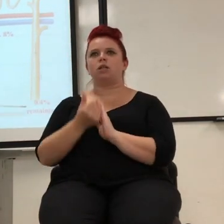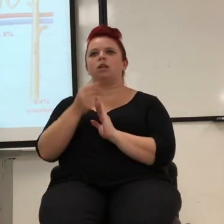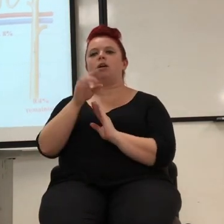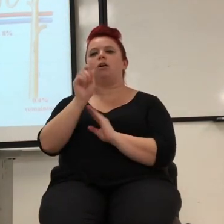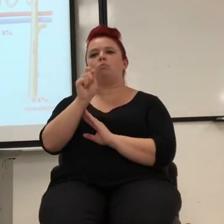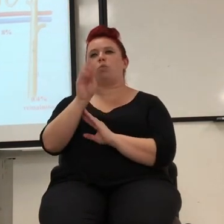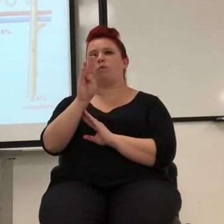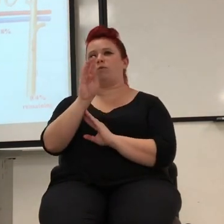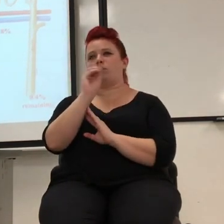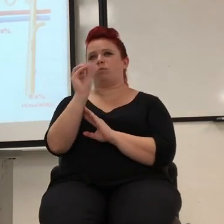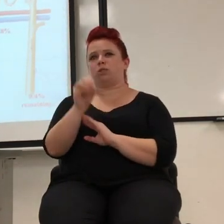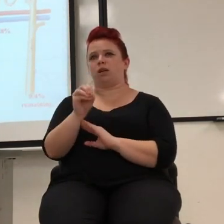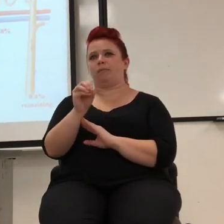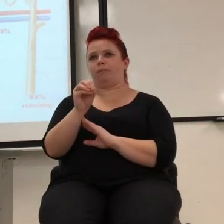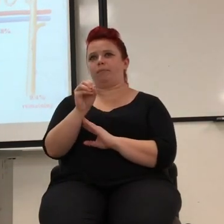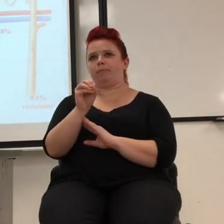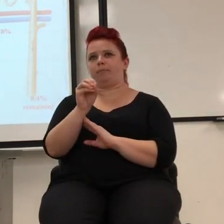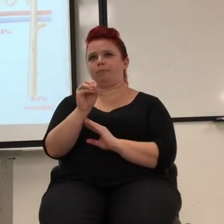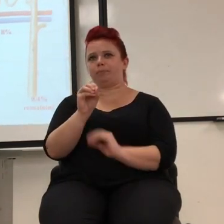0.4%.